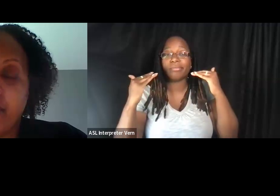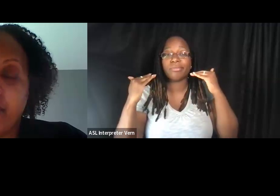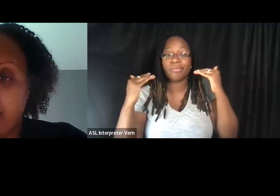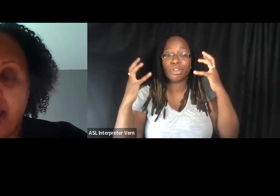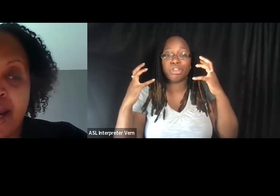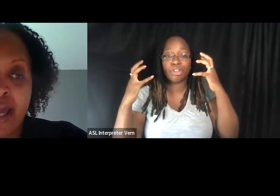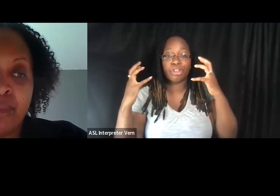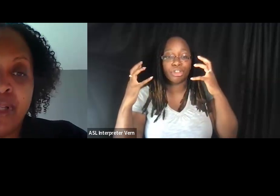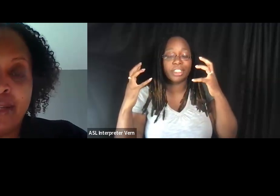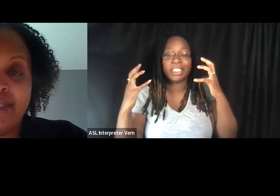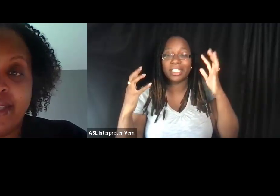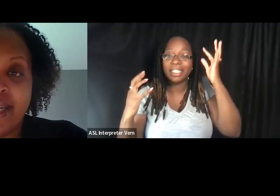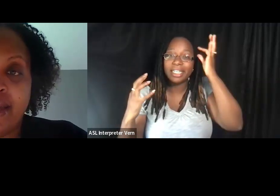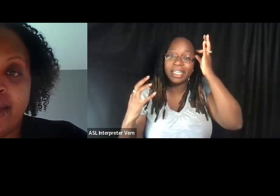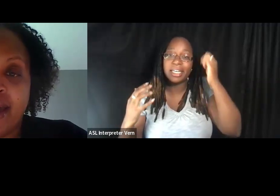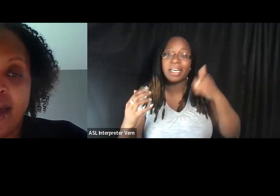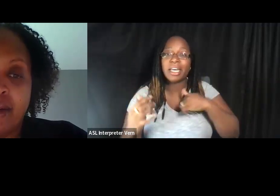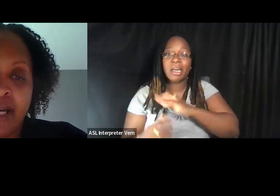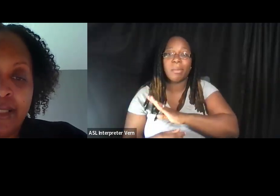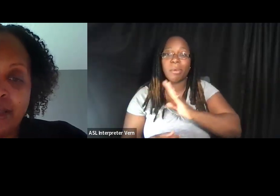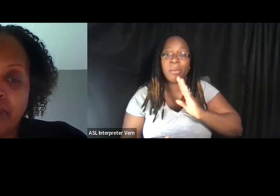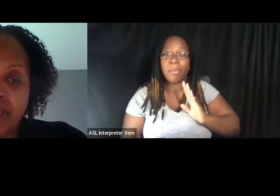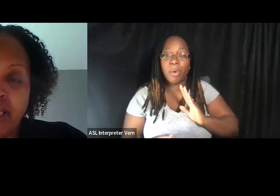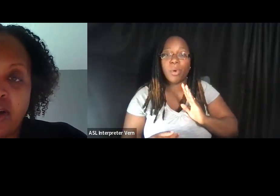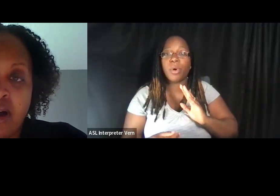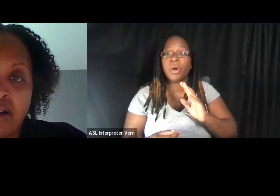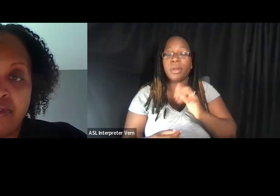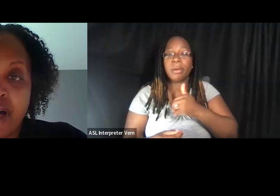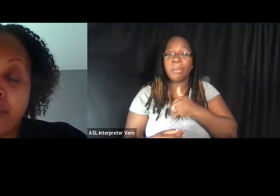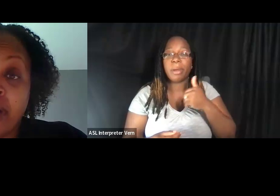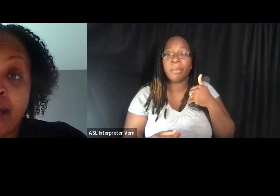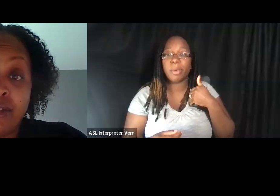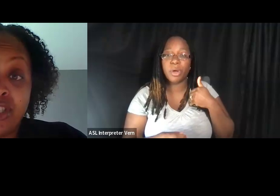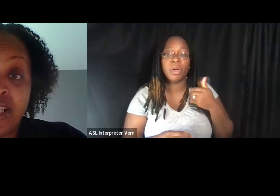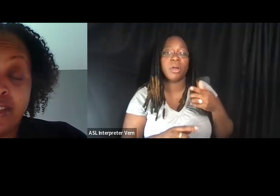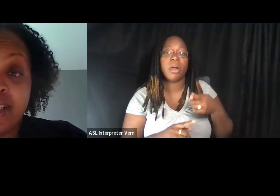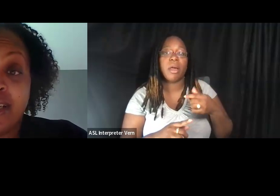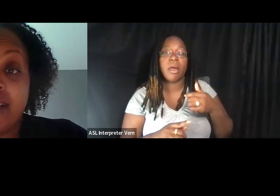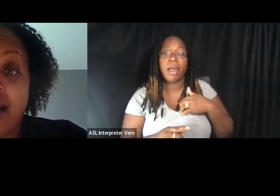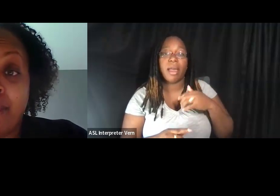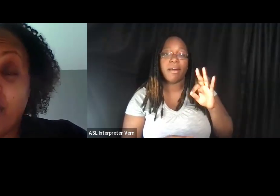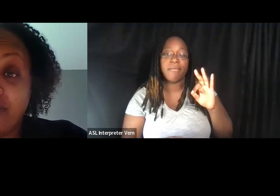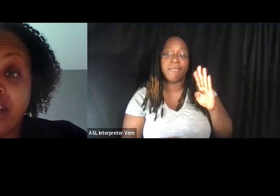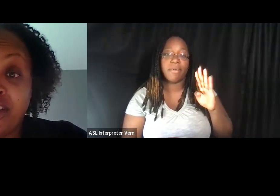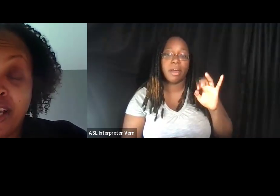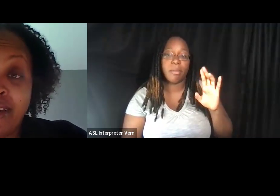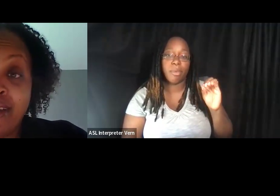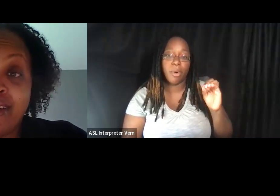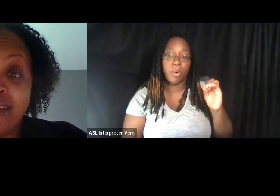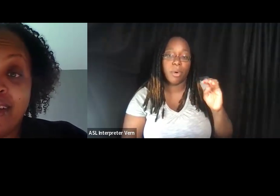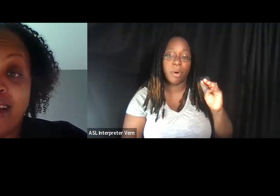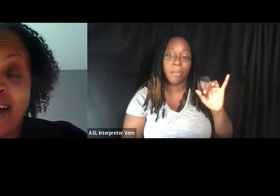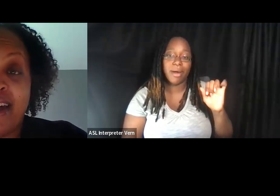am a board member at ABLE SC, and my disabilities are fibromyalgia, hard of